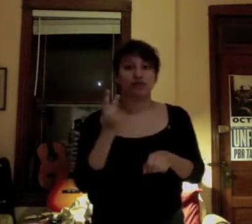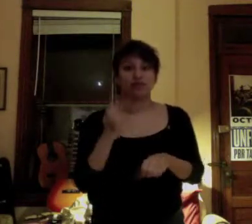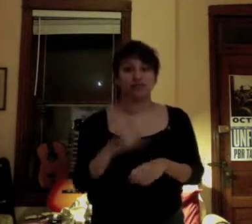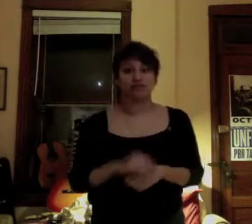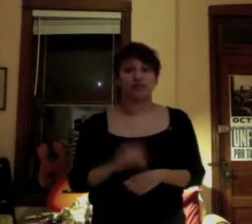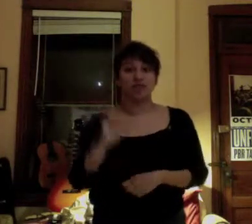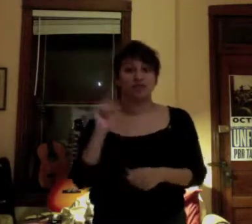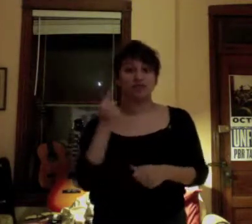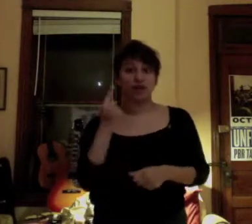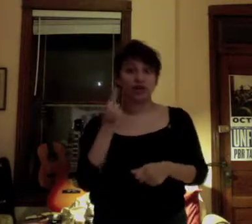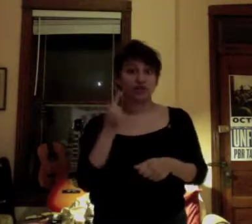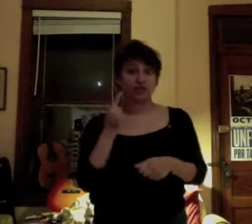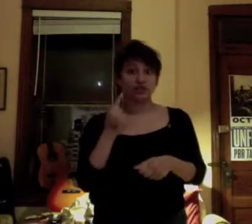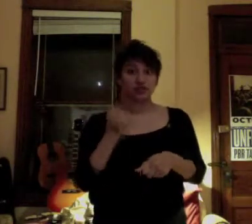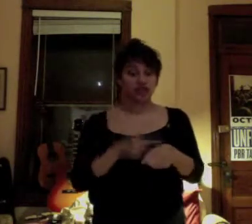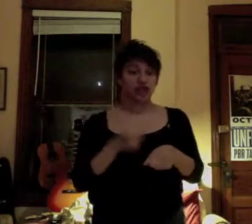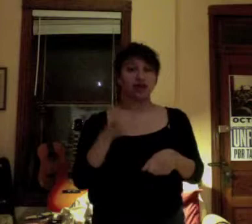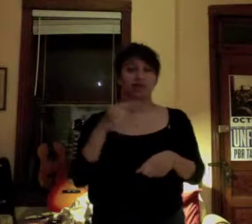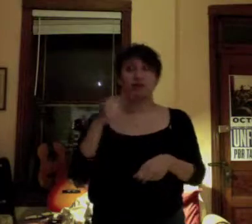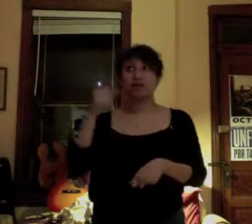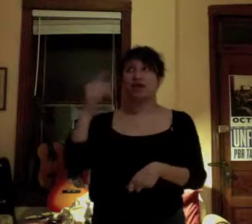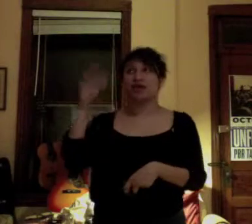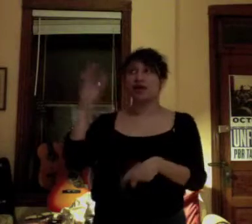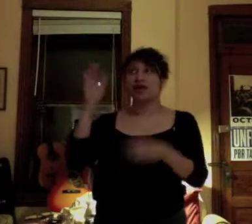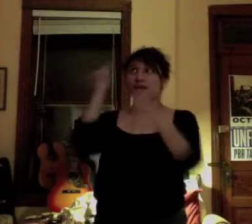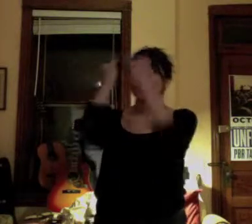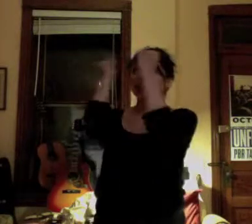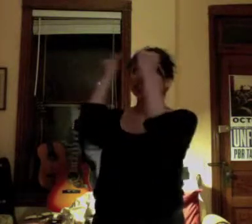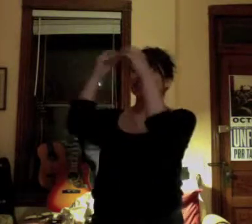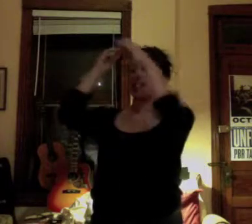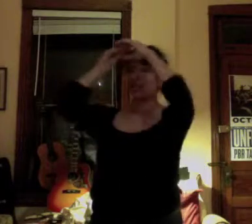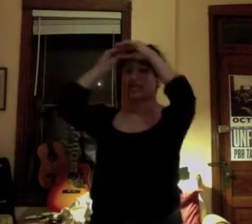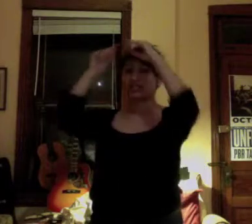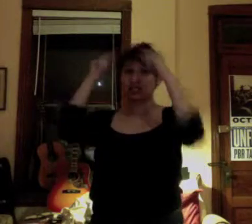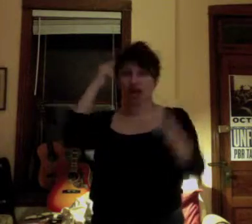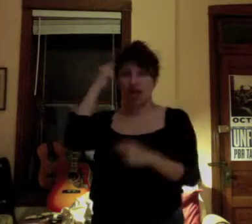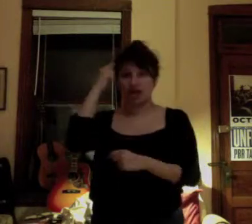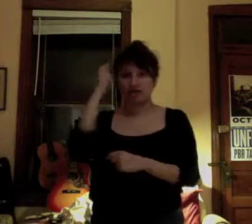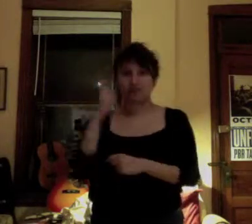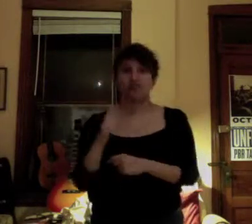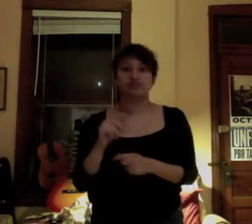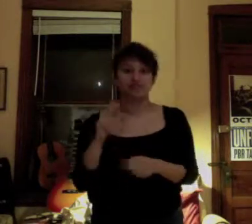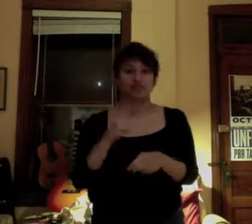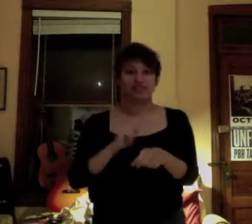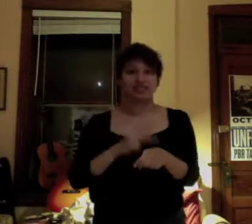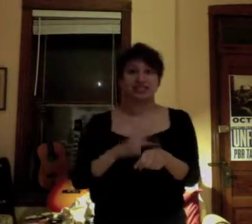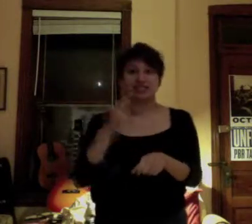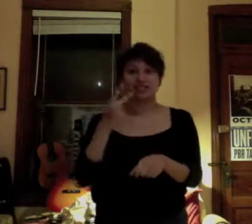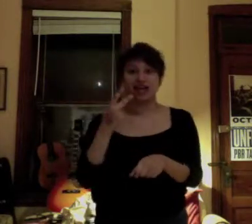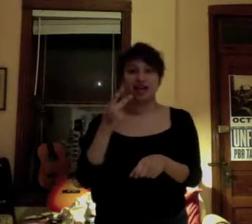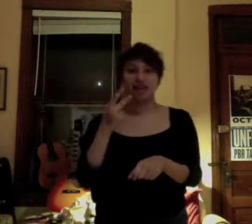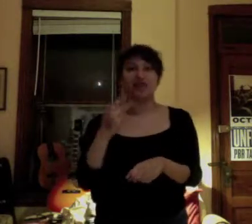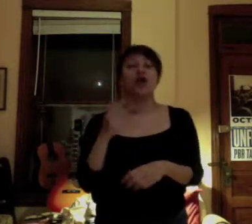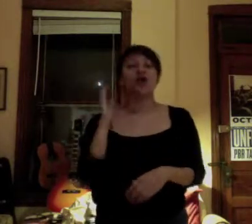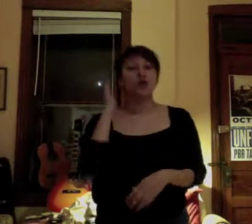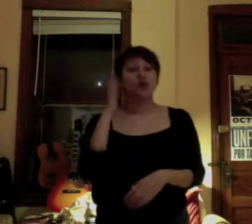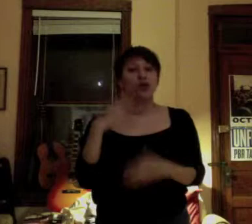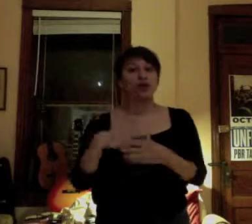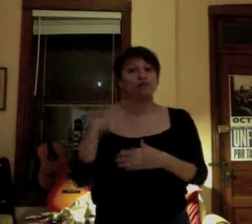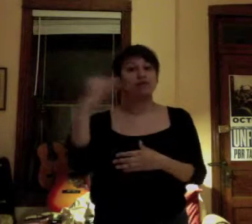and imagining how would you handle that situation makes it easier to proceed with optimism. And as